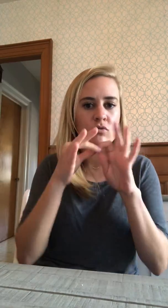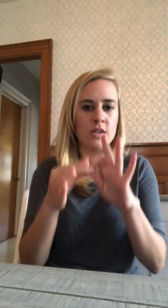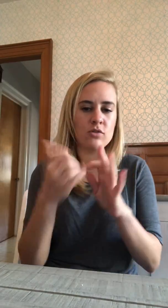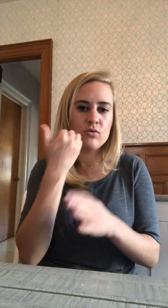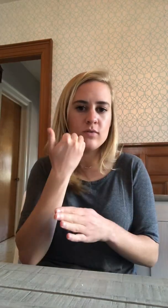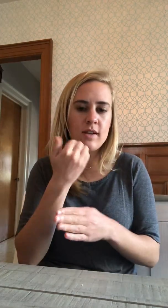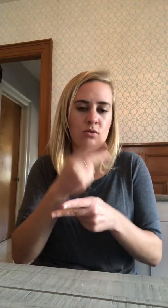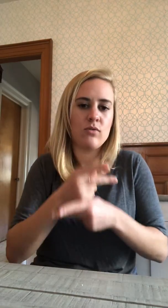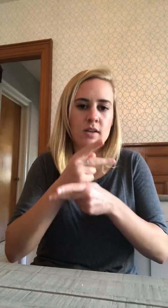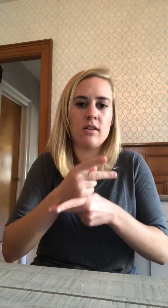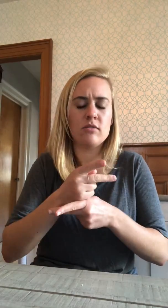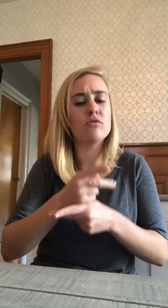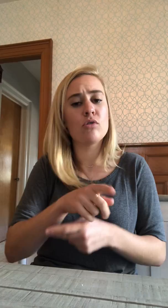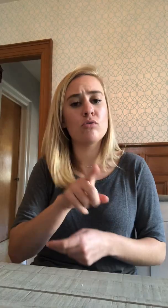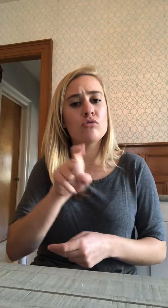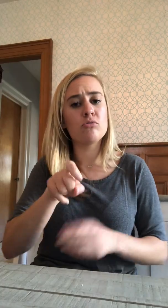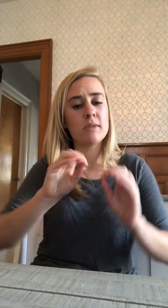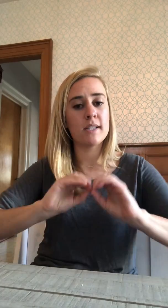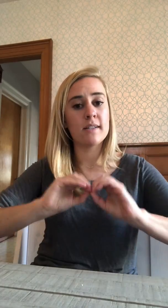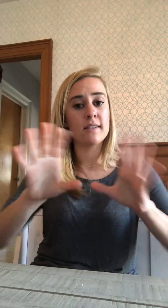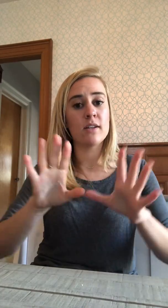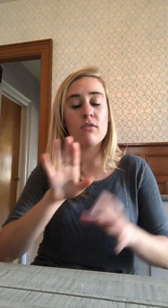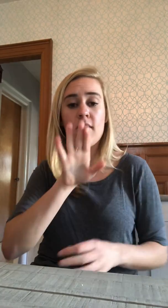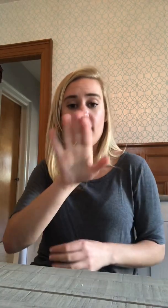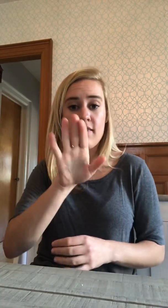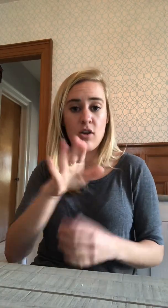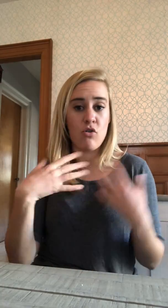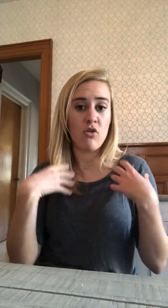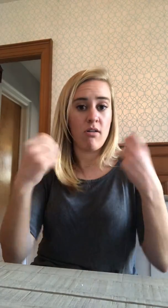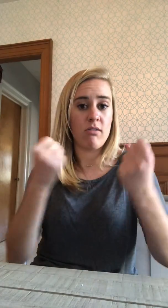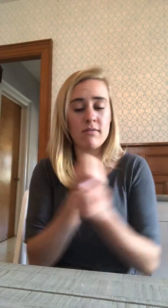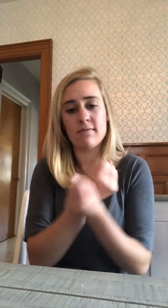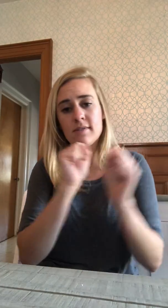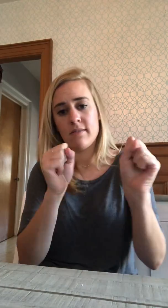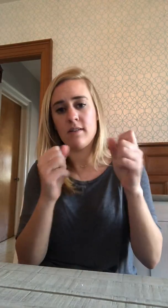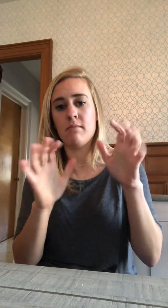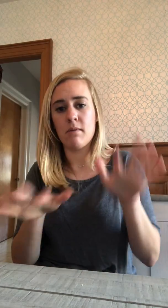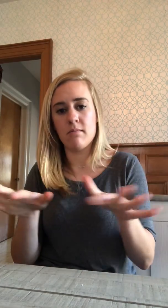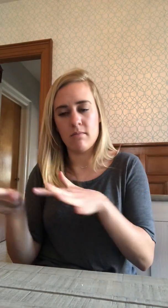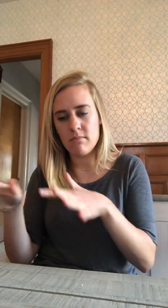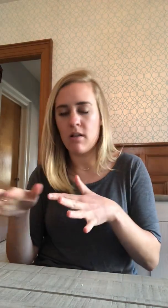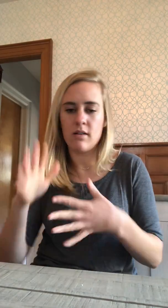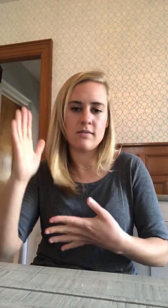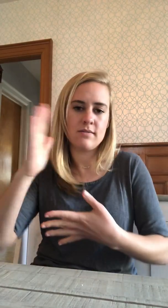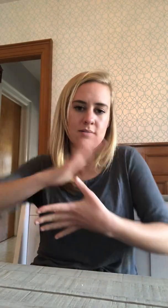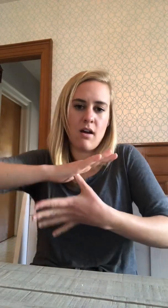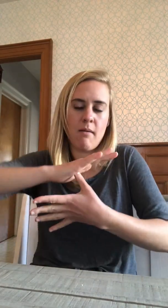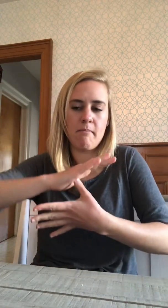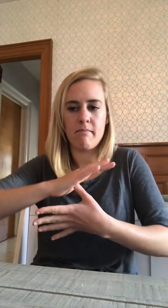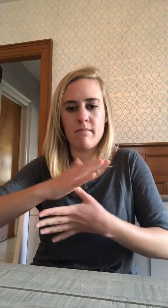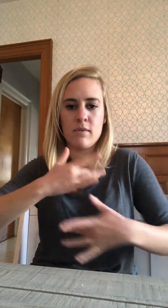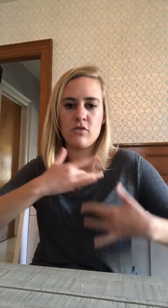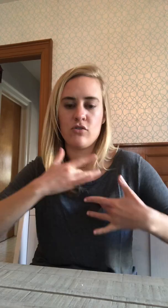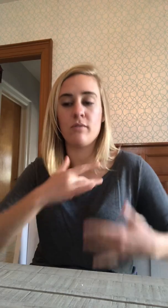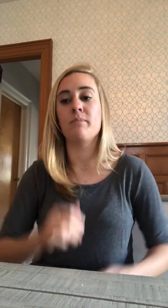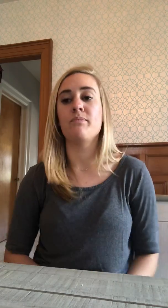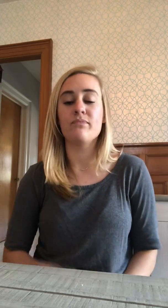best interest of the patient is the overriding concern, and you usually are fine. When all else fails, walk away.